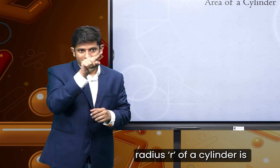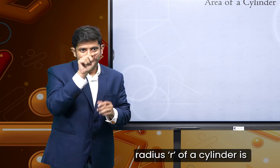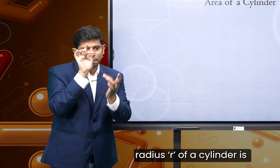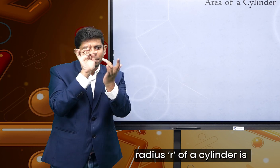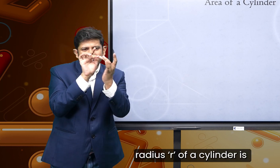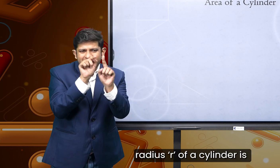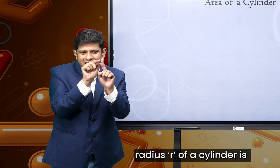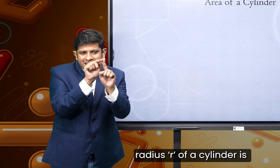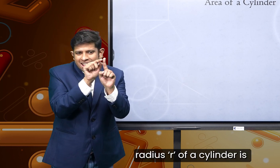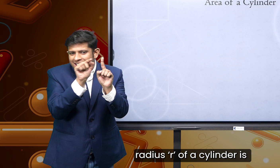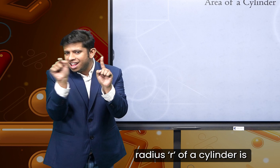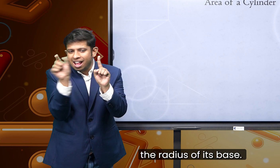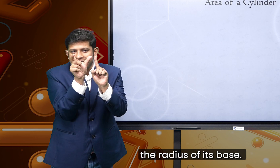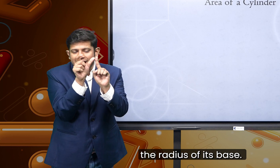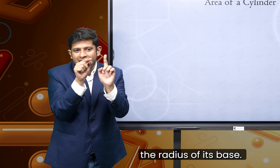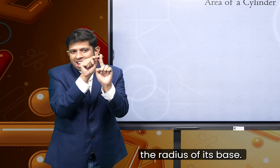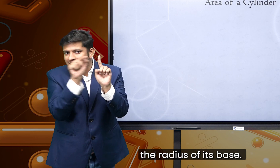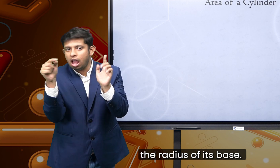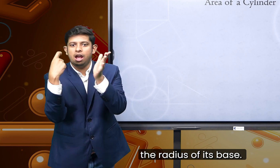Radius r of a cylinder is the radius of its base.